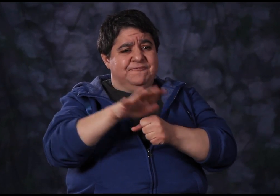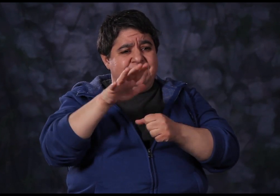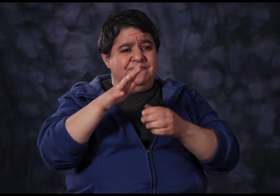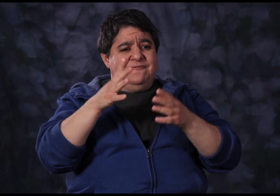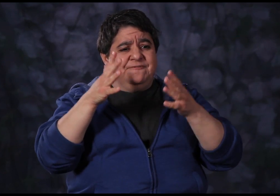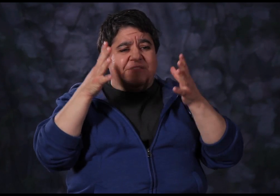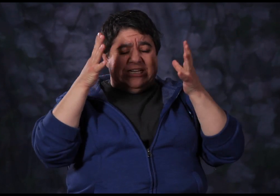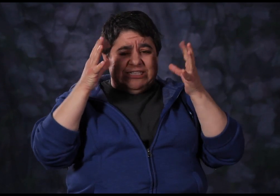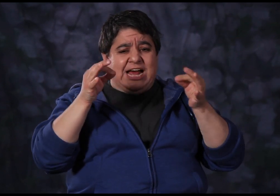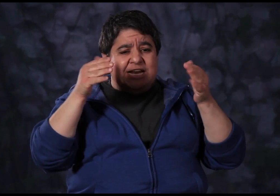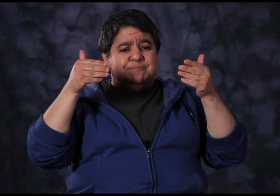my own.